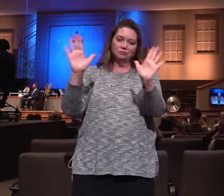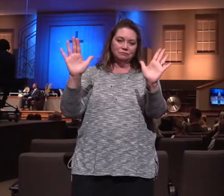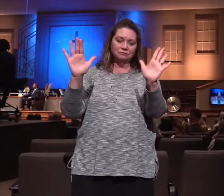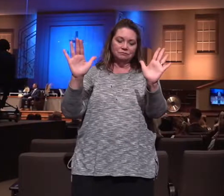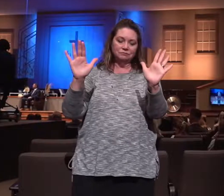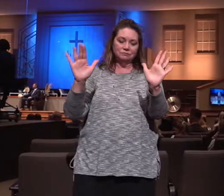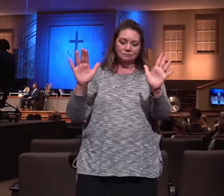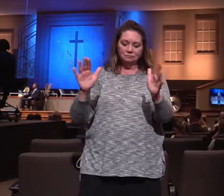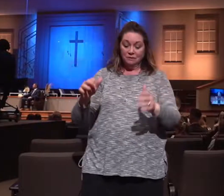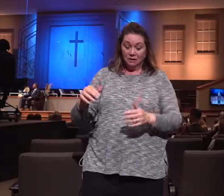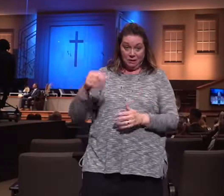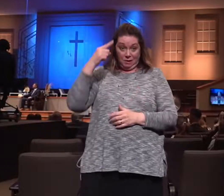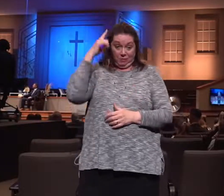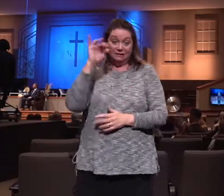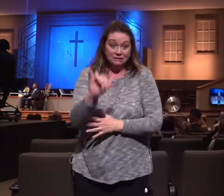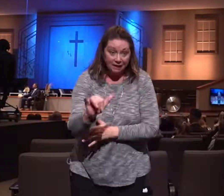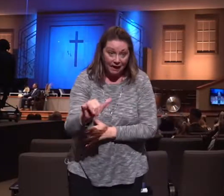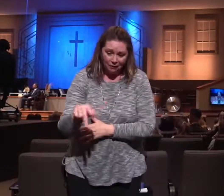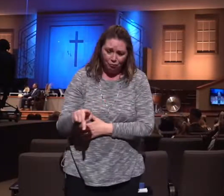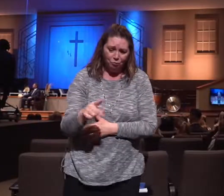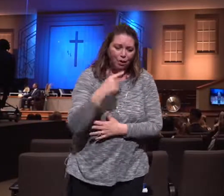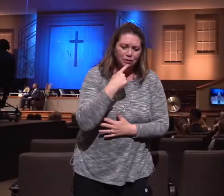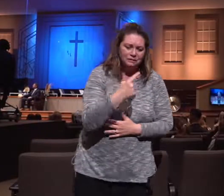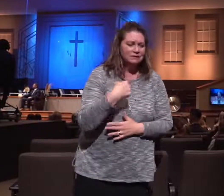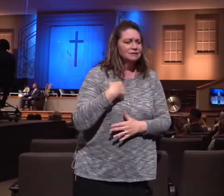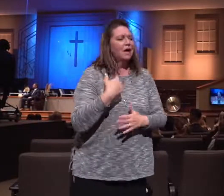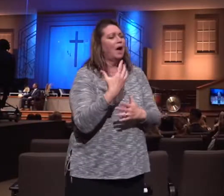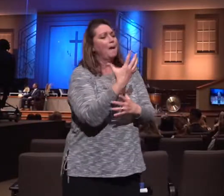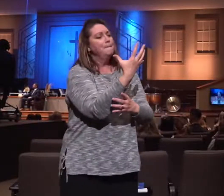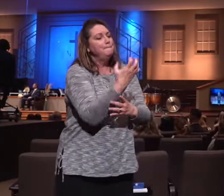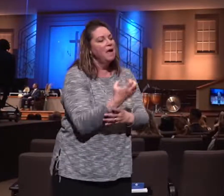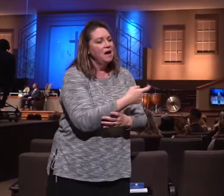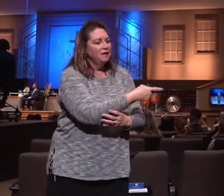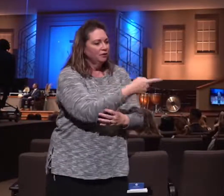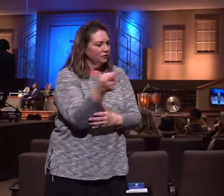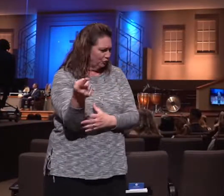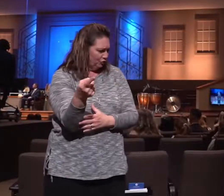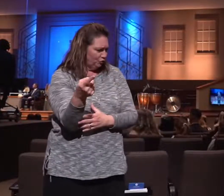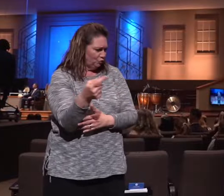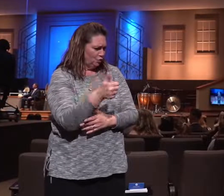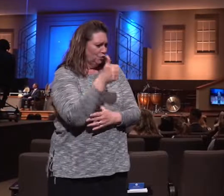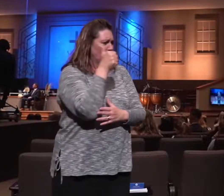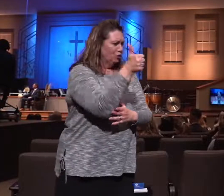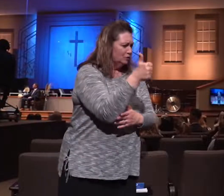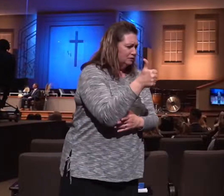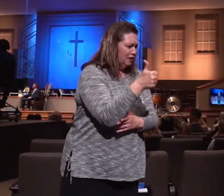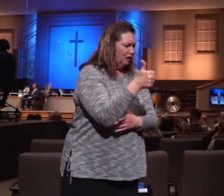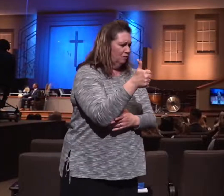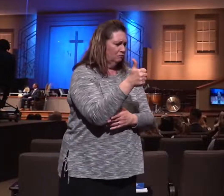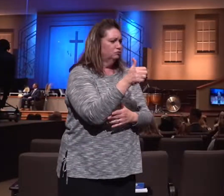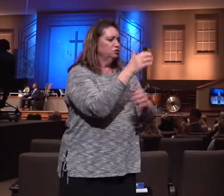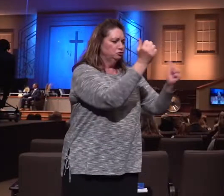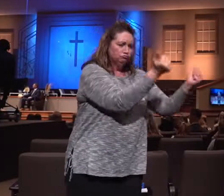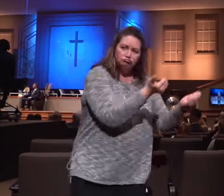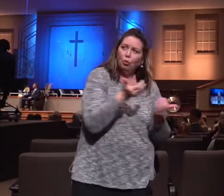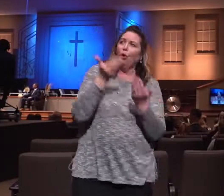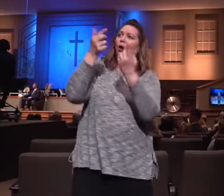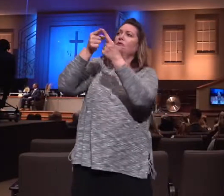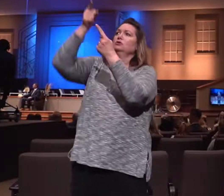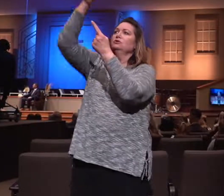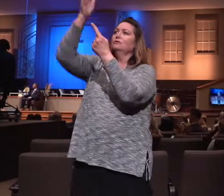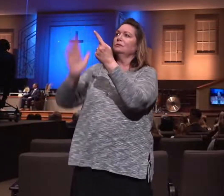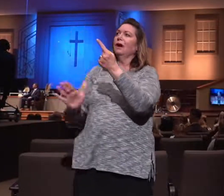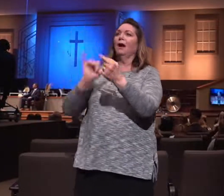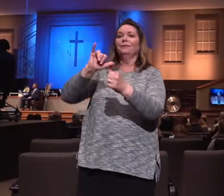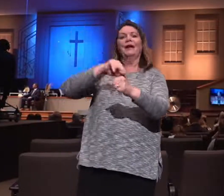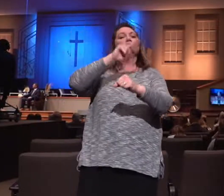therefore, by the mercies of God, that ye present your bodies a living sacrifice. Crazy thing is,